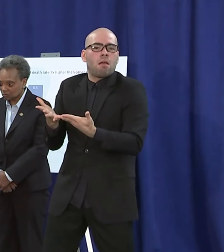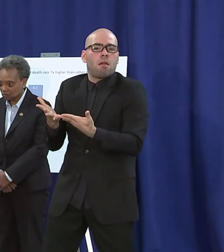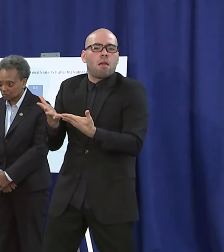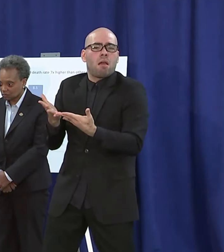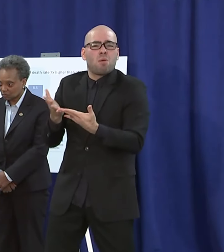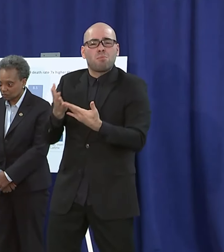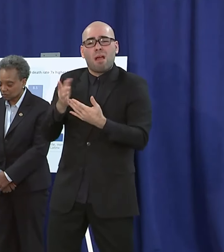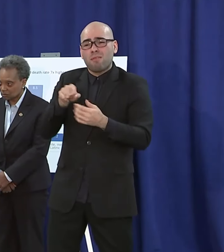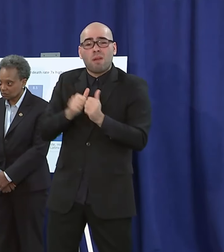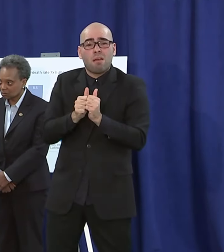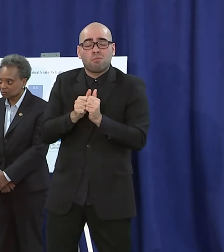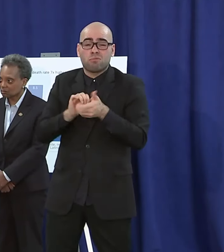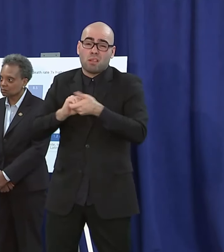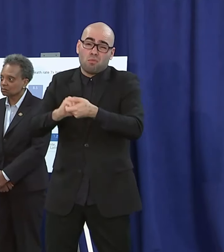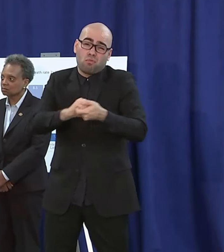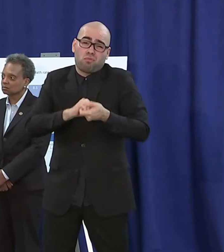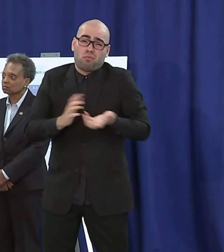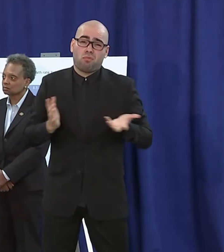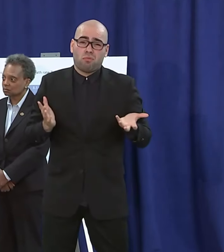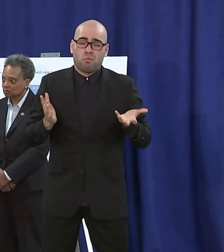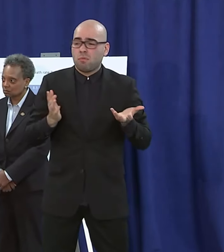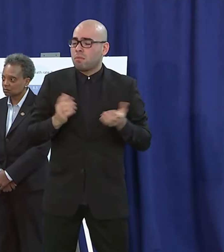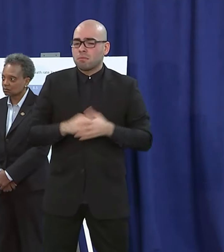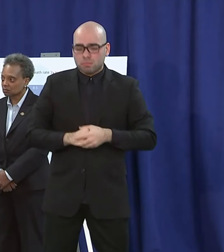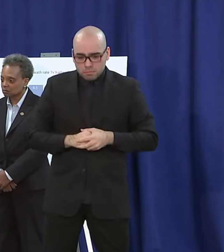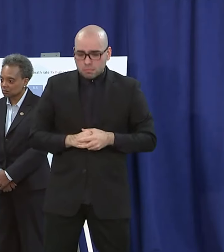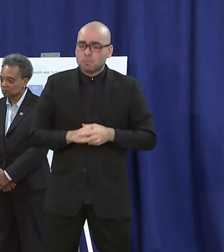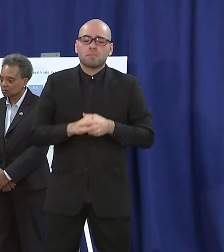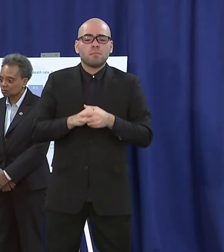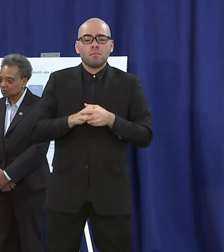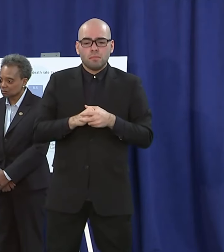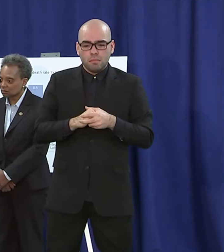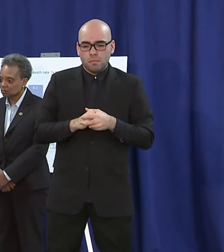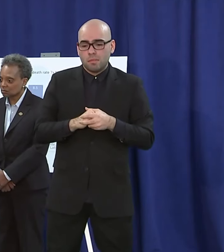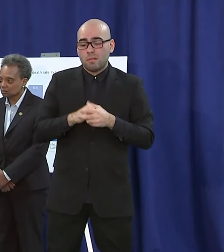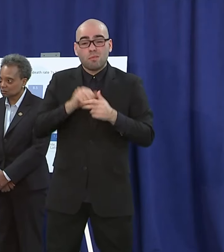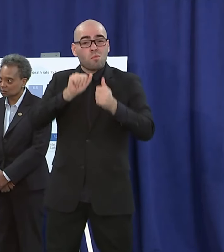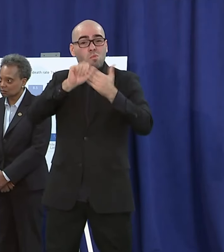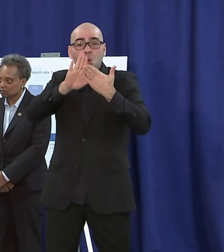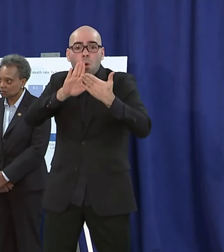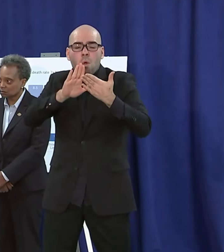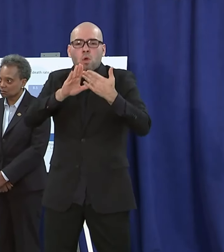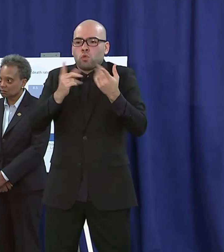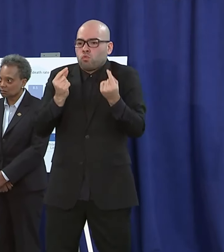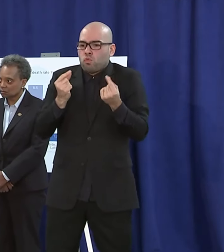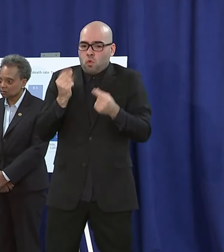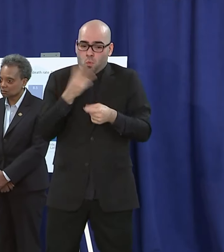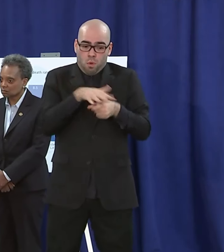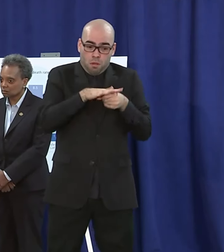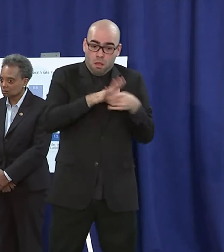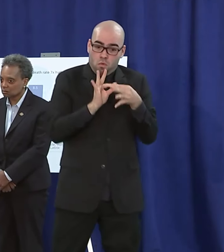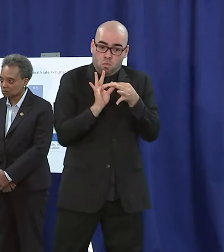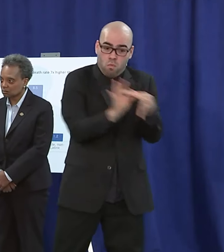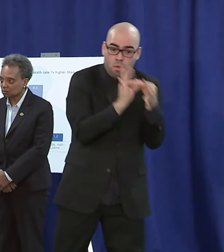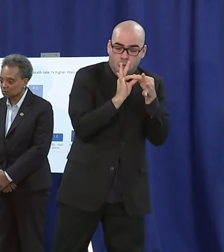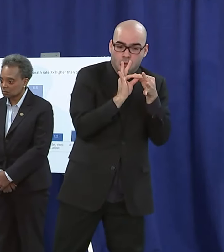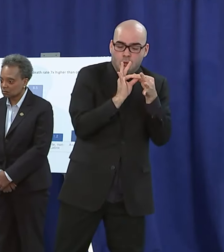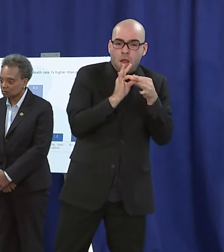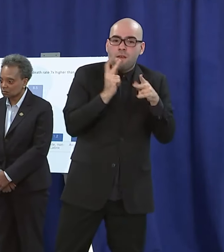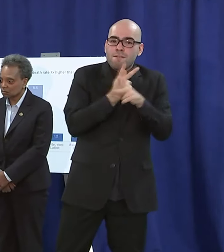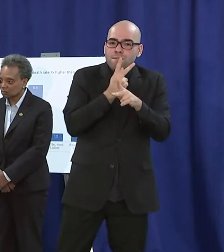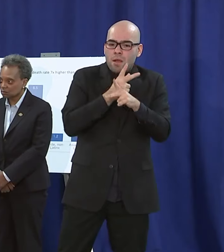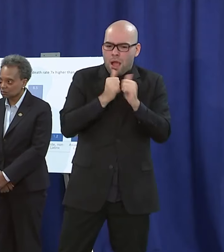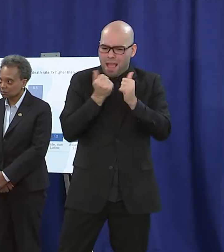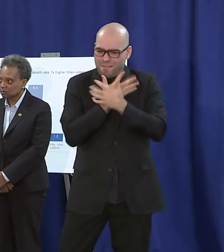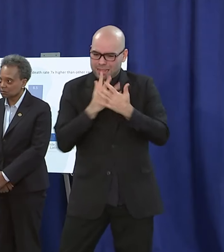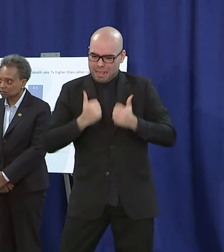this approach to expedite what needs to happen with Westside United's approach around bridging the life expectancy gap,